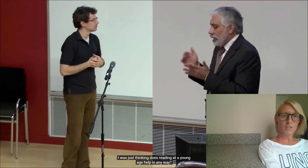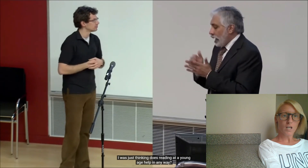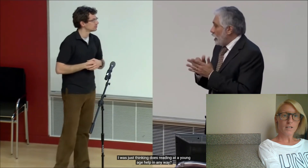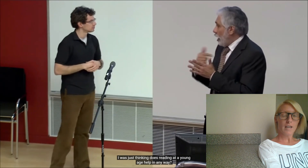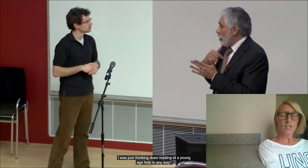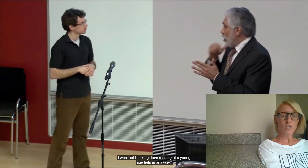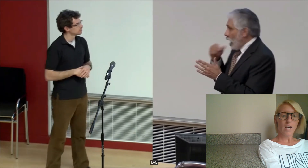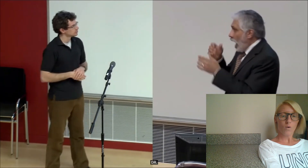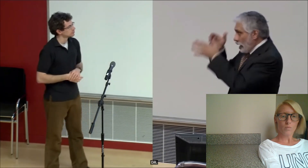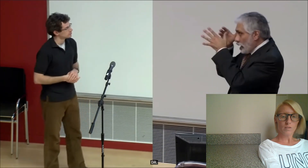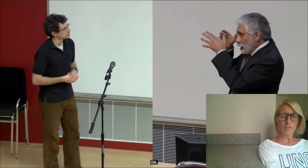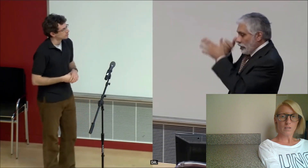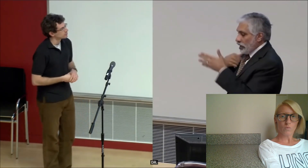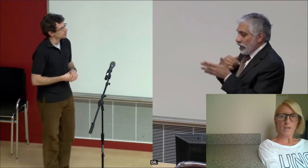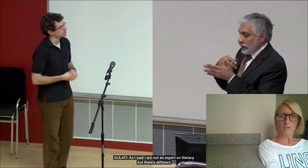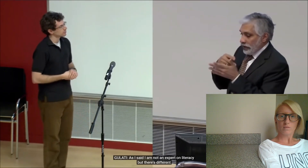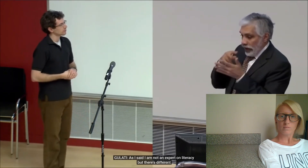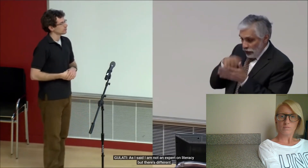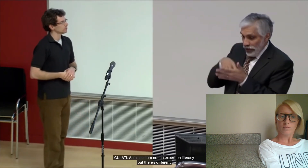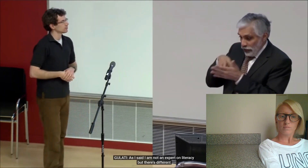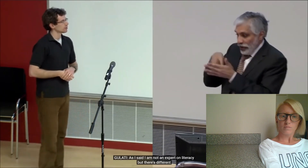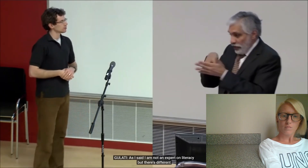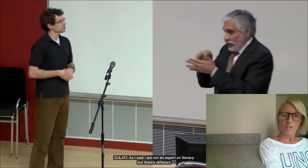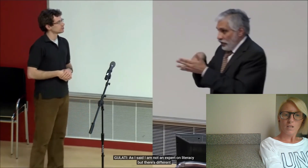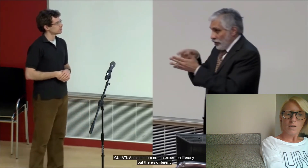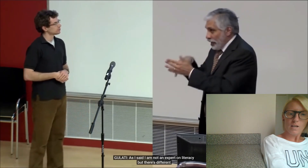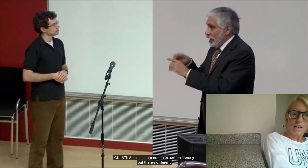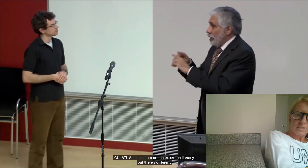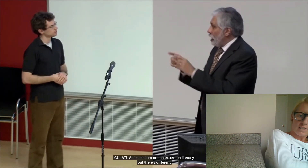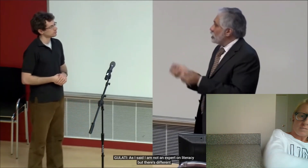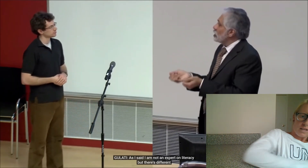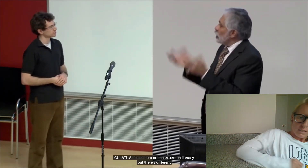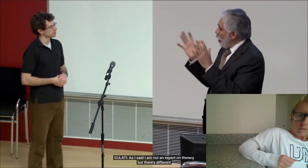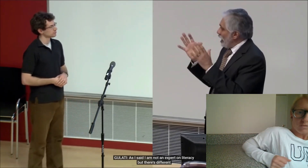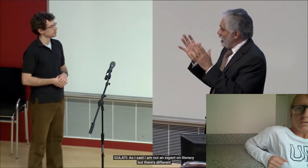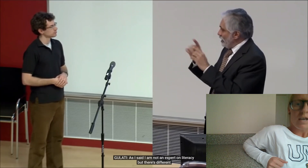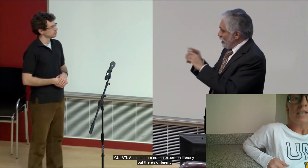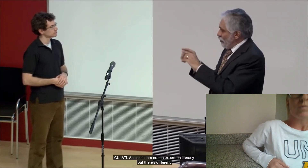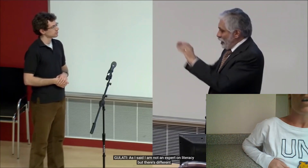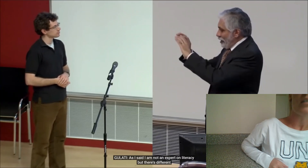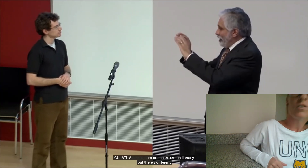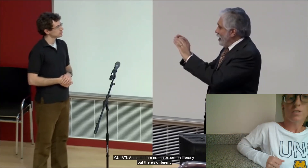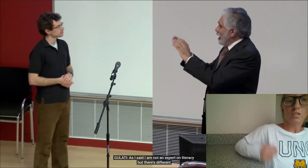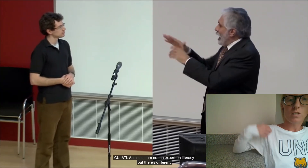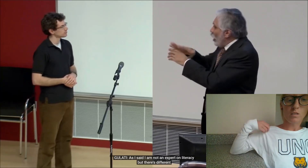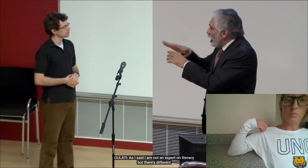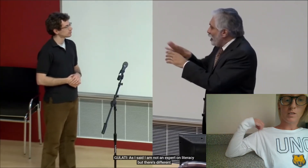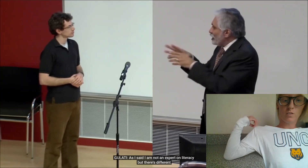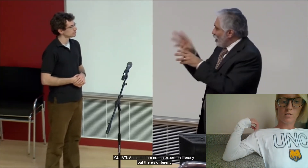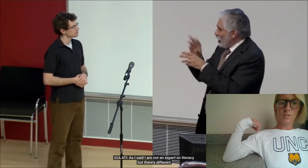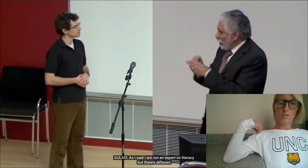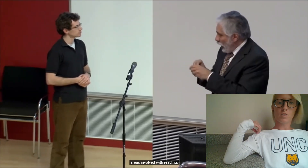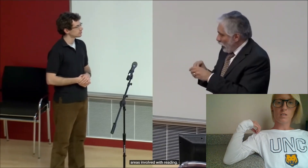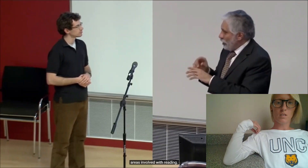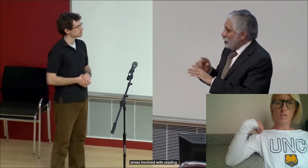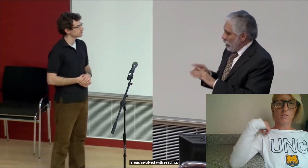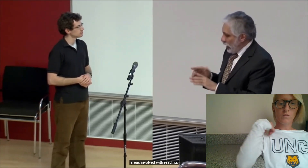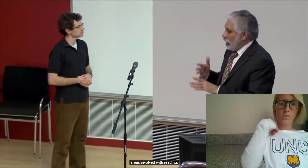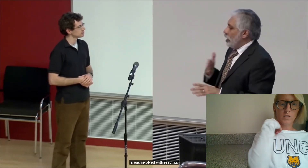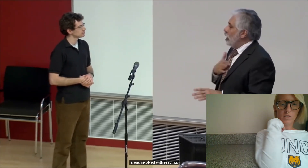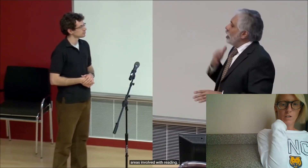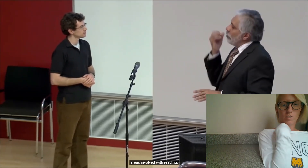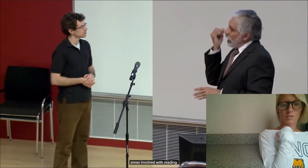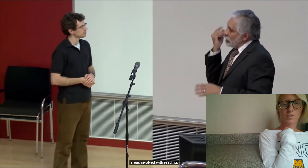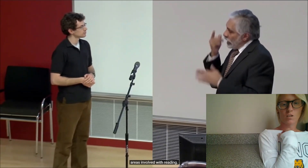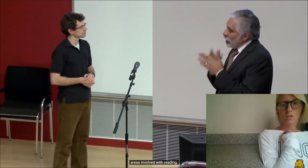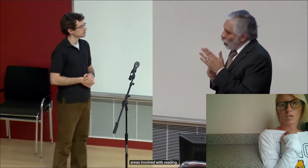help young- in young any age way? help in any way? Again, like I said, I'm not an expert I'm not an expert on on literacy, literacy, but but there's there different